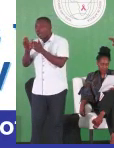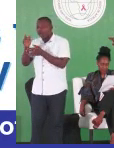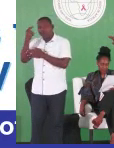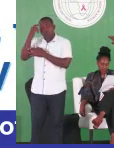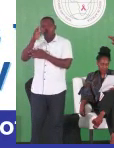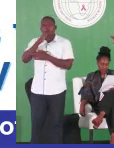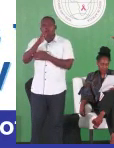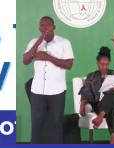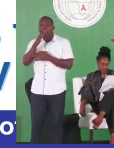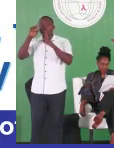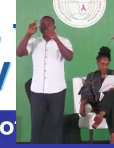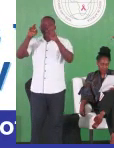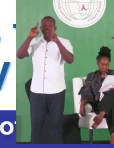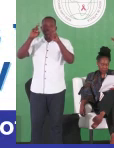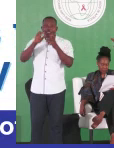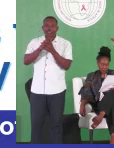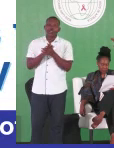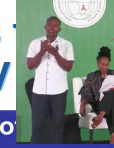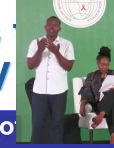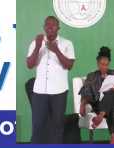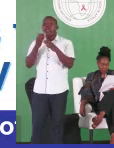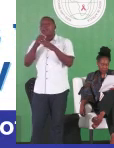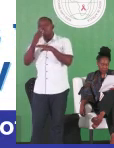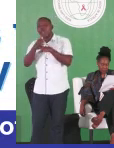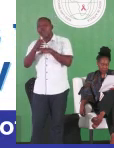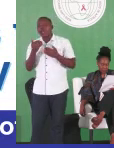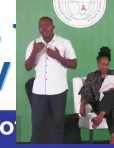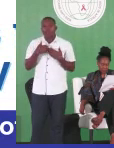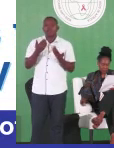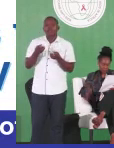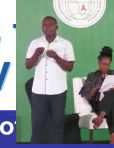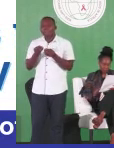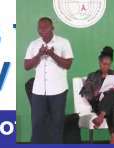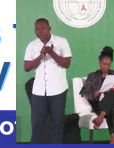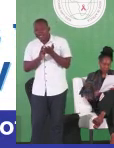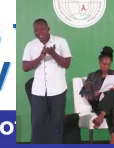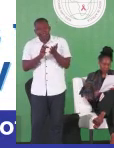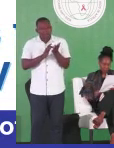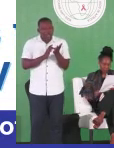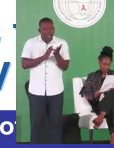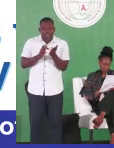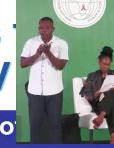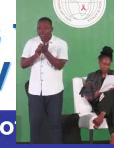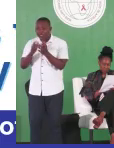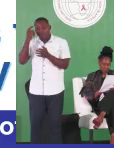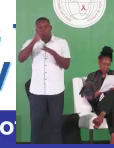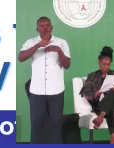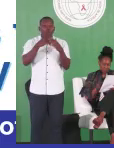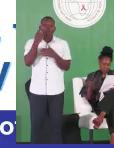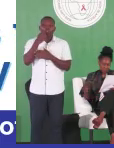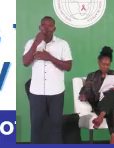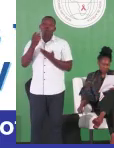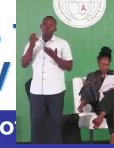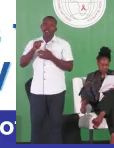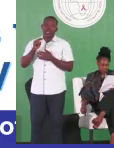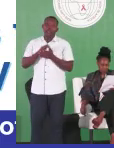testing, and from that, antivirals for those eligible, prophylaxis for those who need that, and